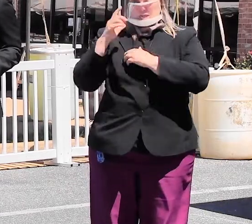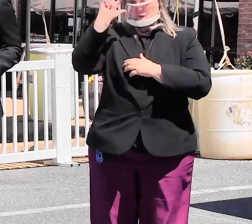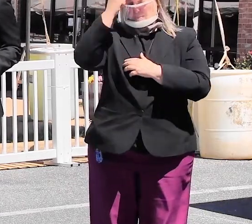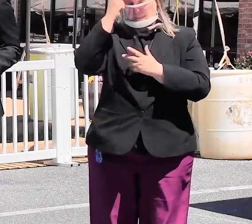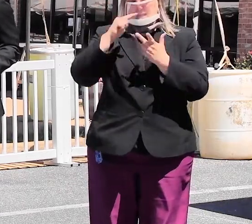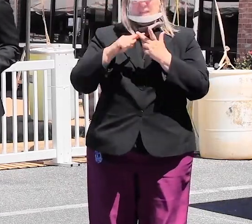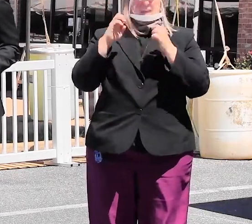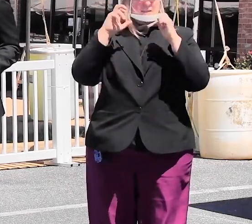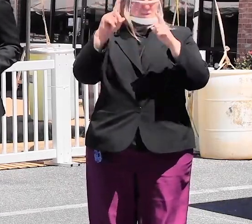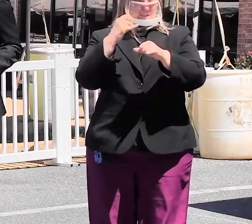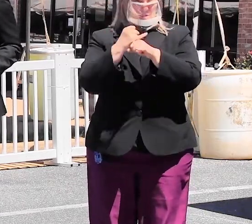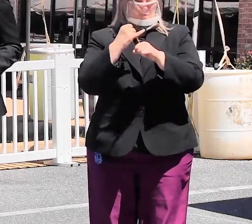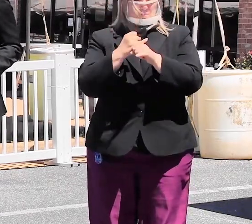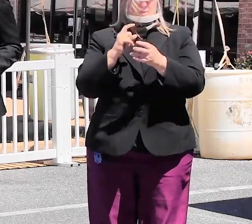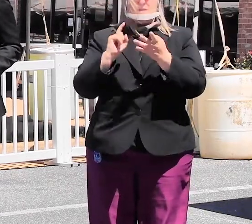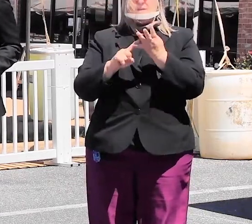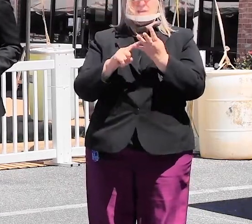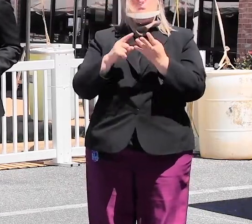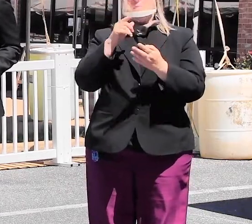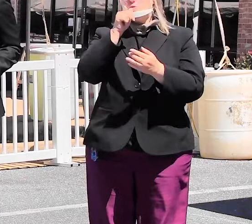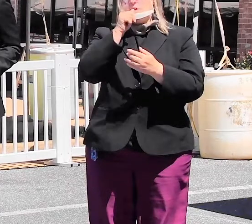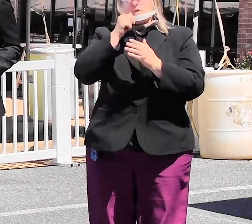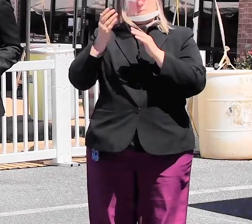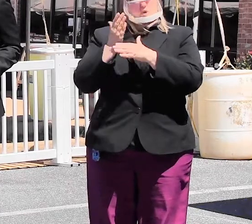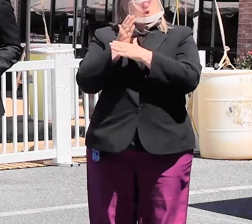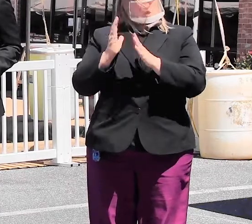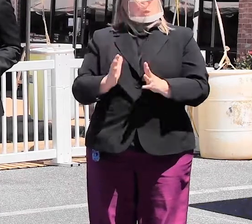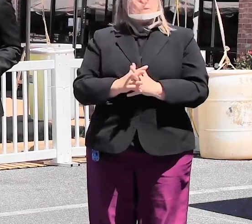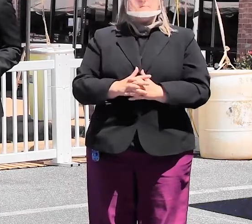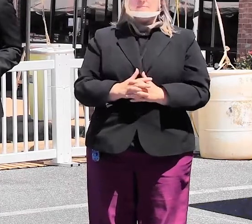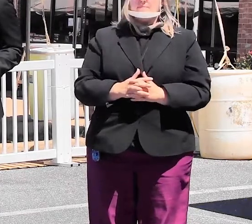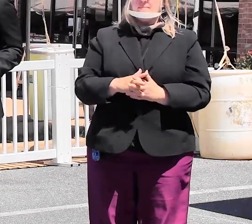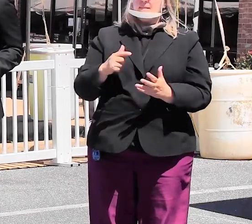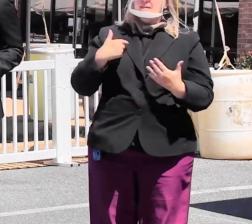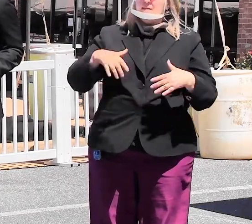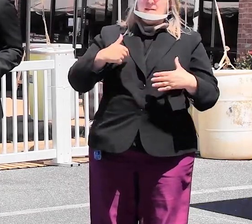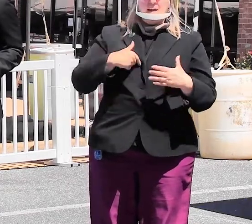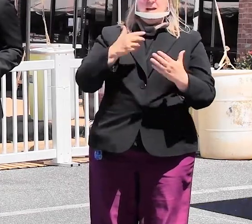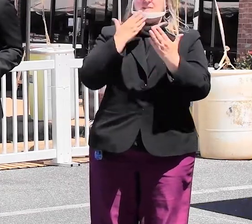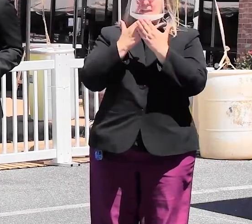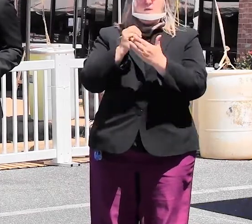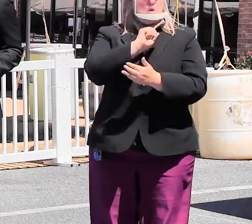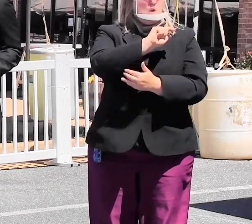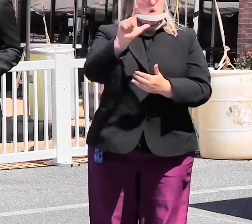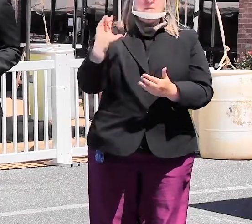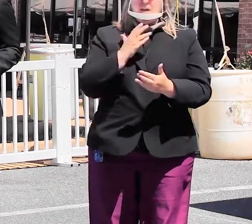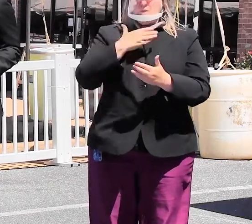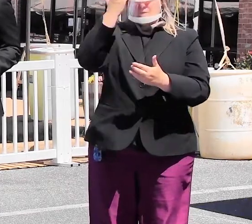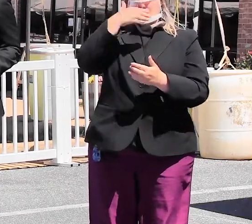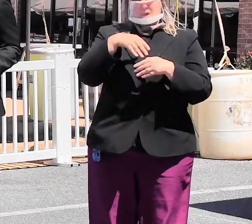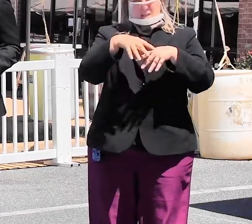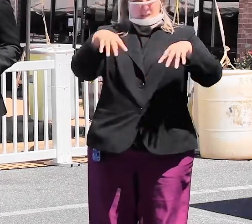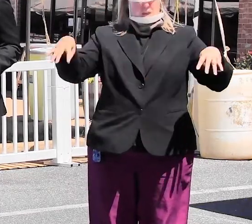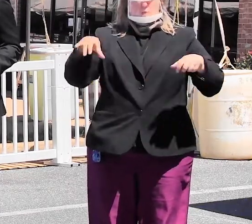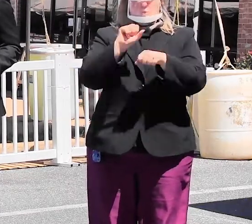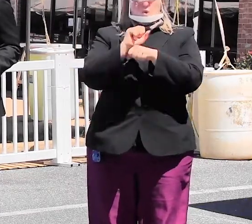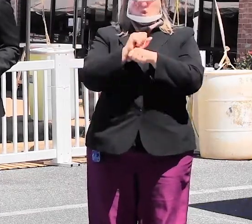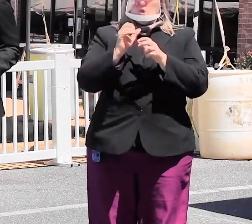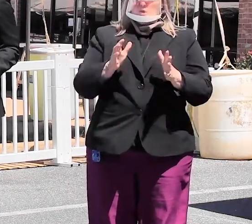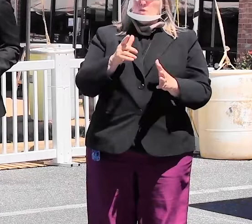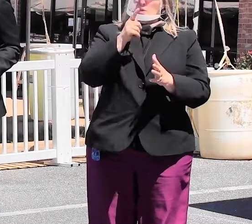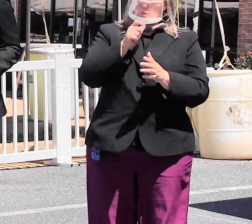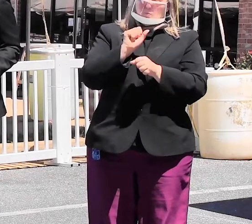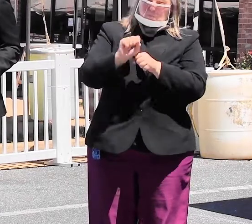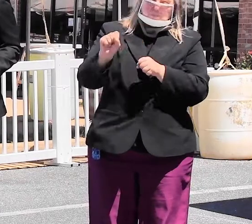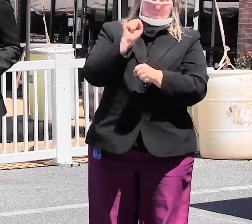educational institutions, and our private partners. And I thank all of our frontline workers who have worked to get